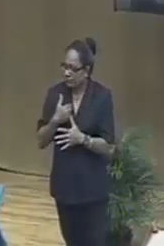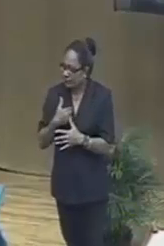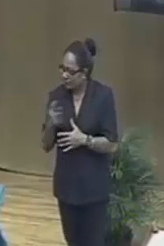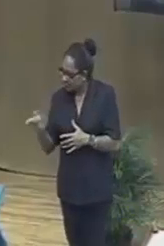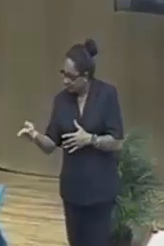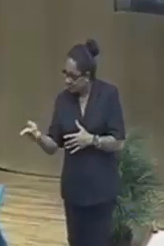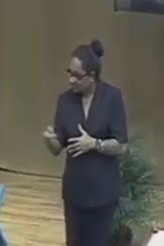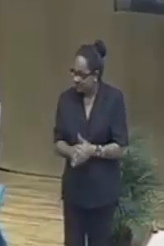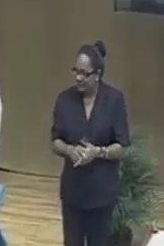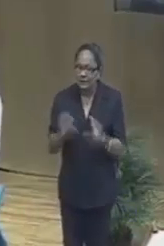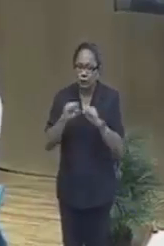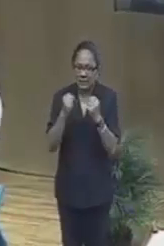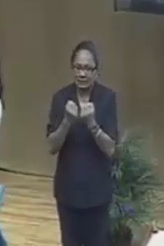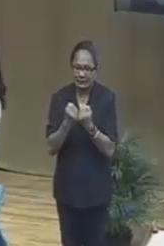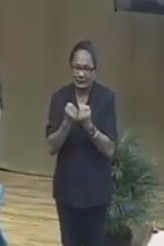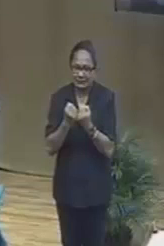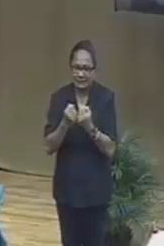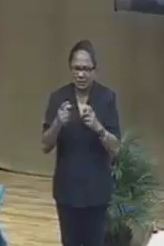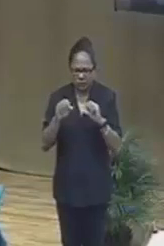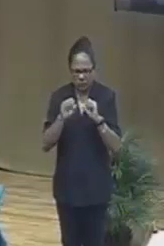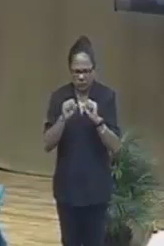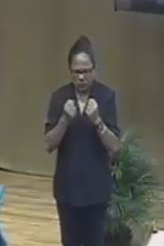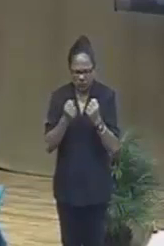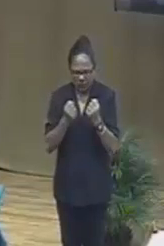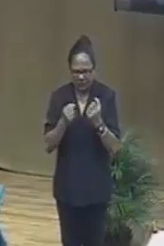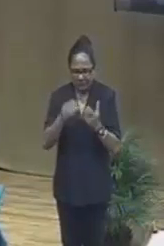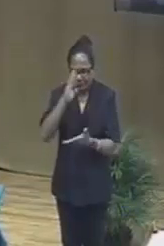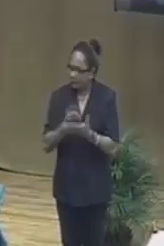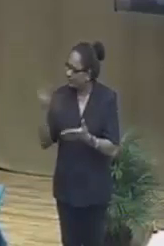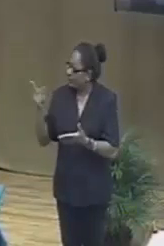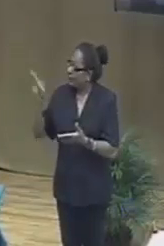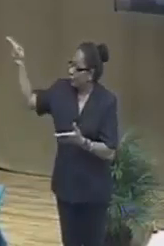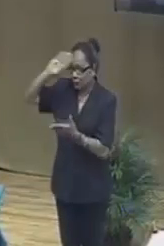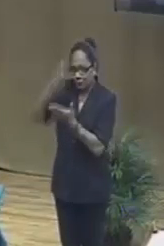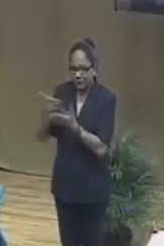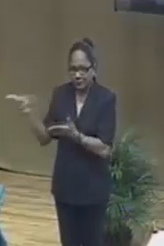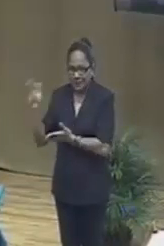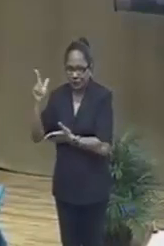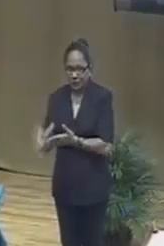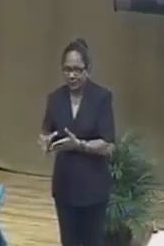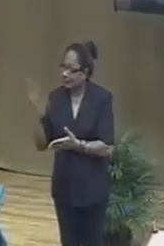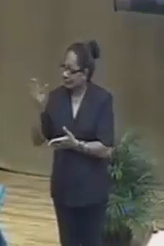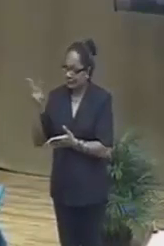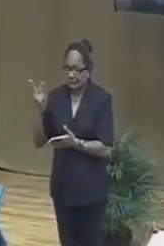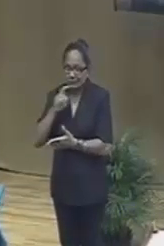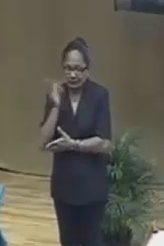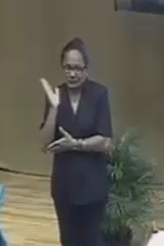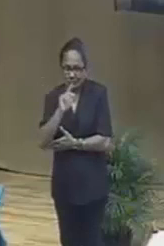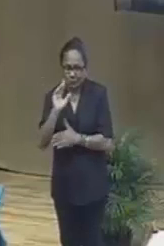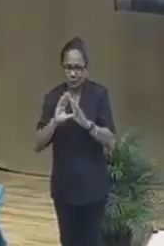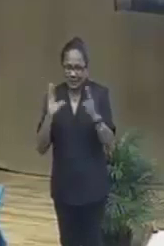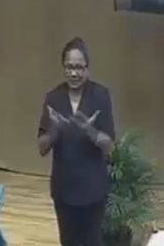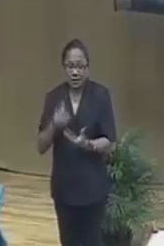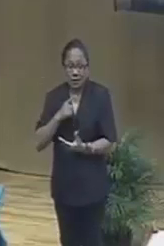is Alphonse Botu, and I'm a sociology student. today we're going to do our presentation together